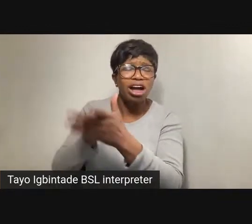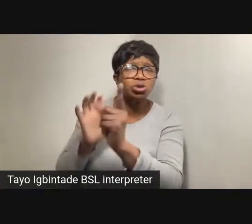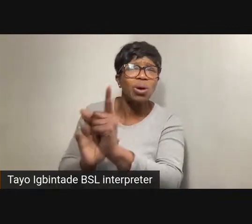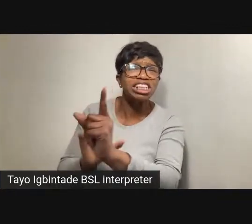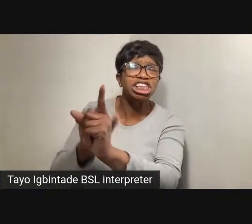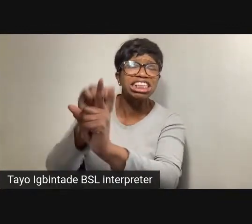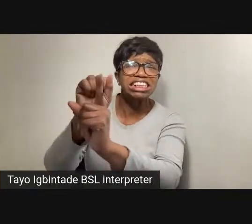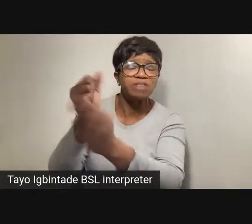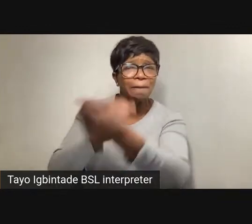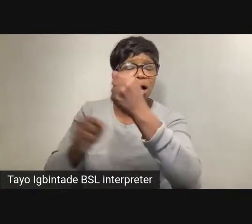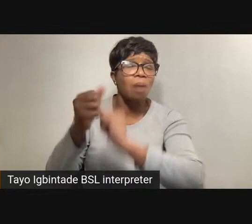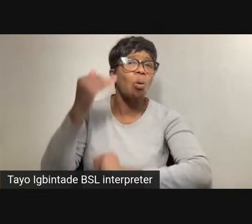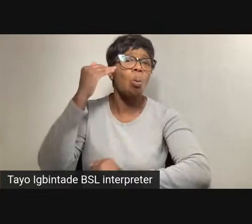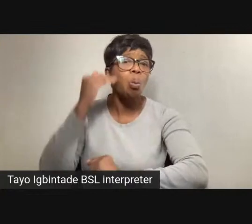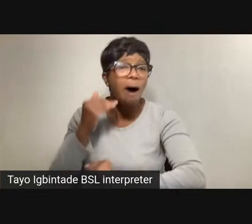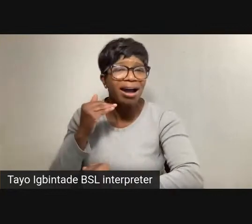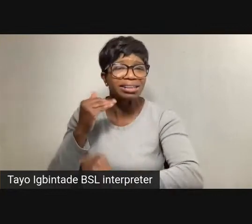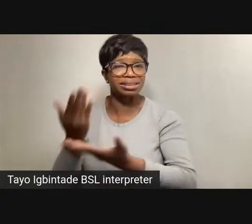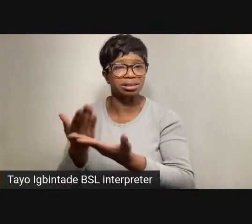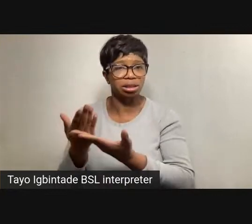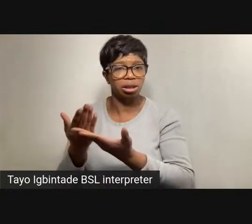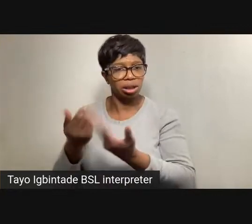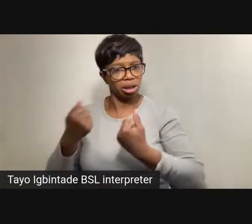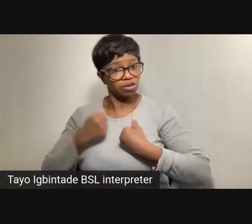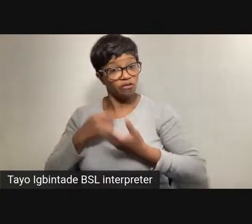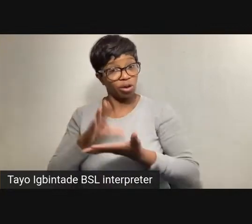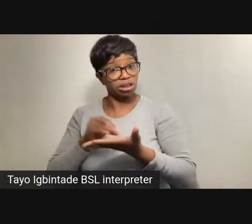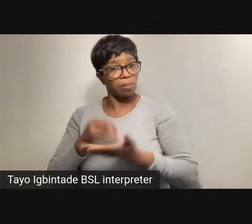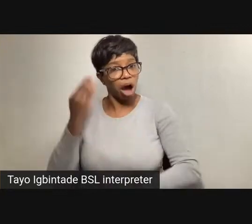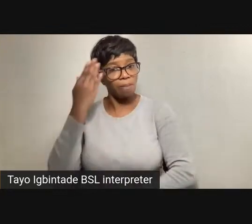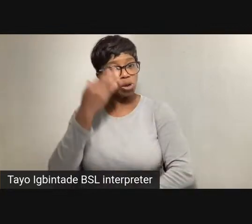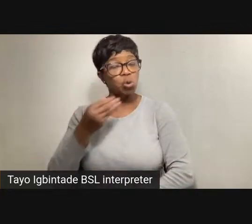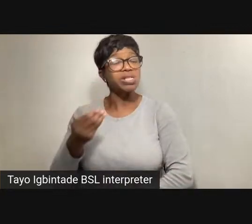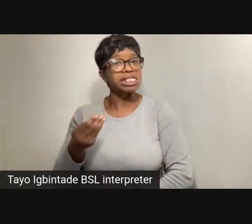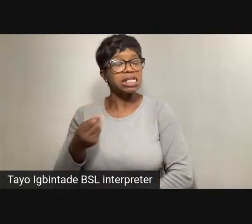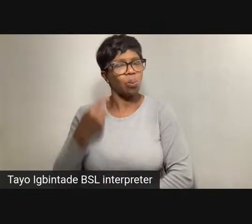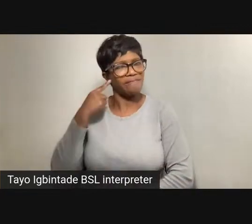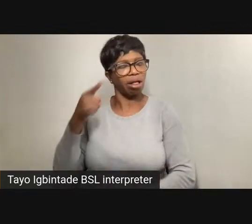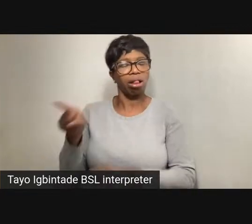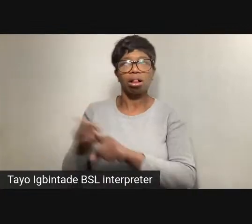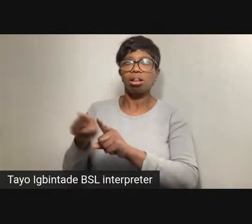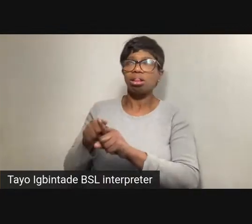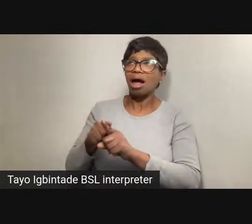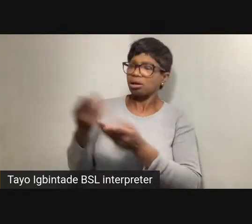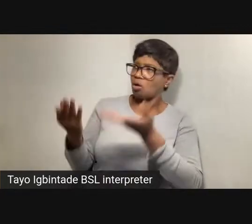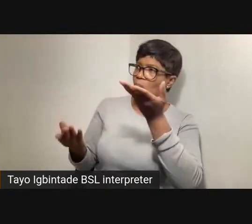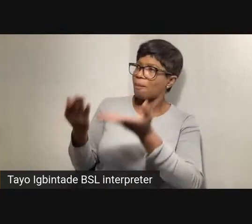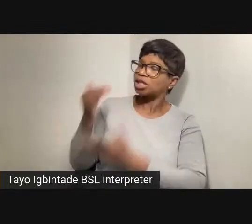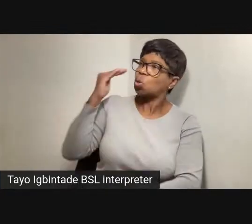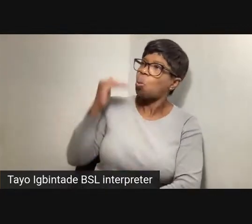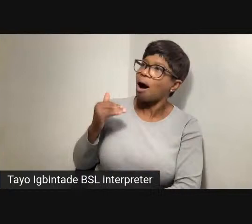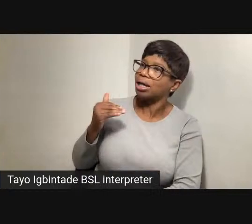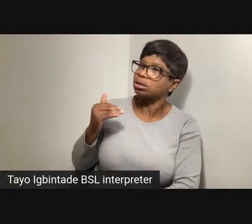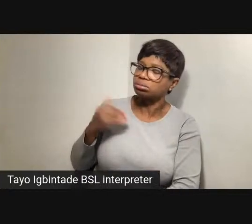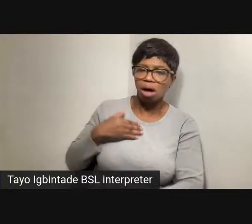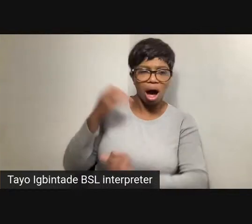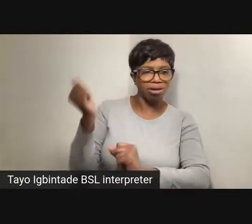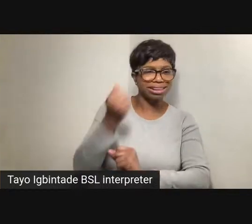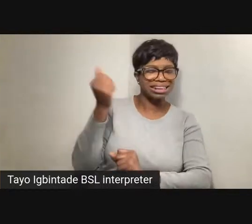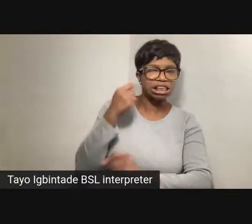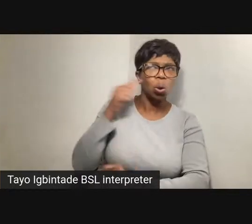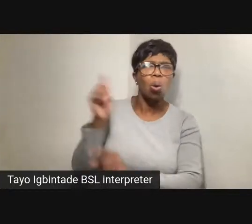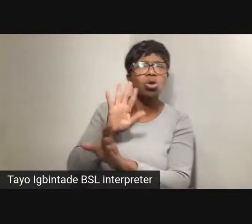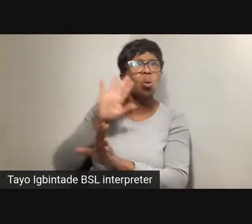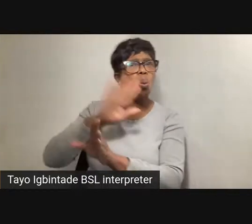for. We measure our beauty against whiteness. We measure our success against Western benchmarks of